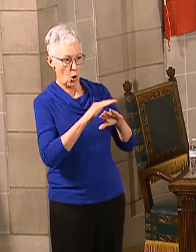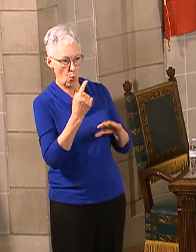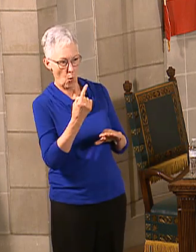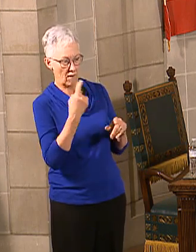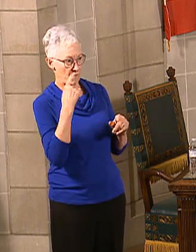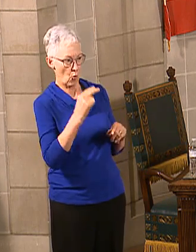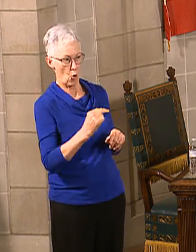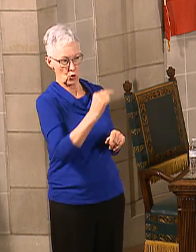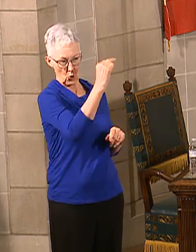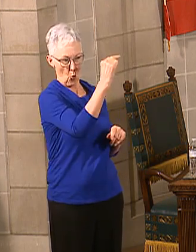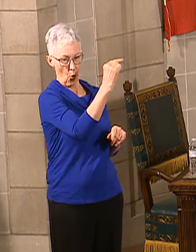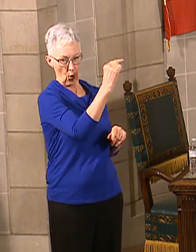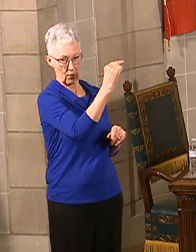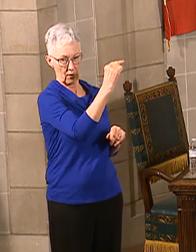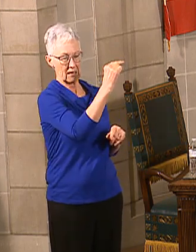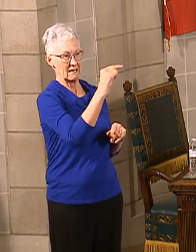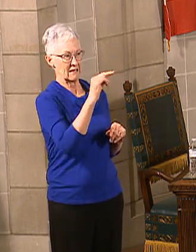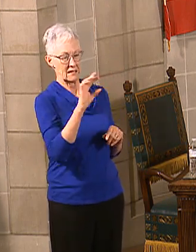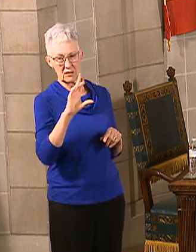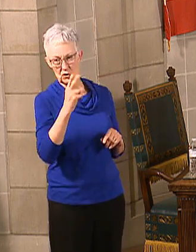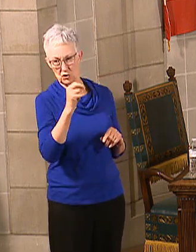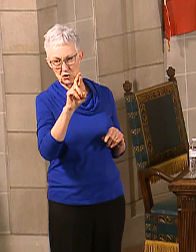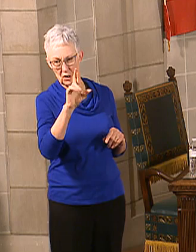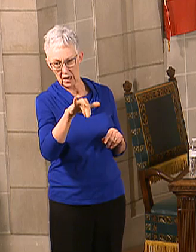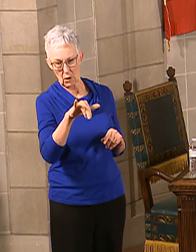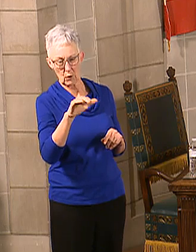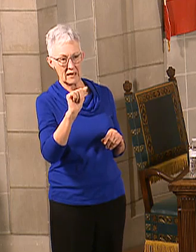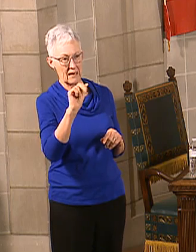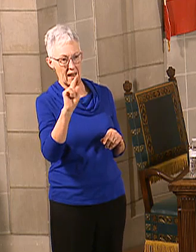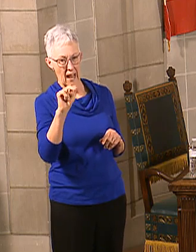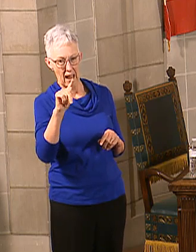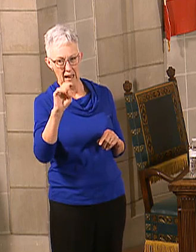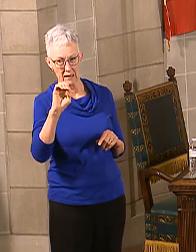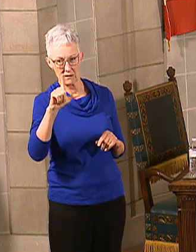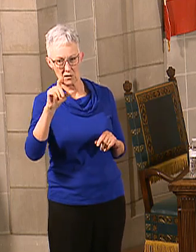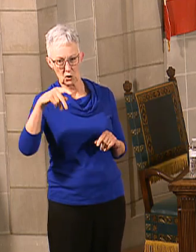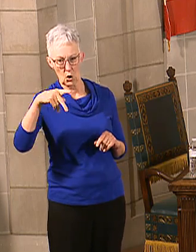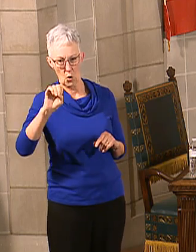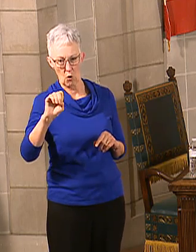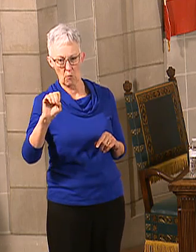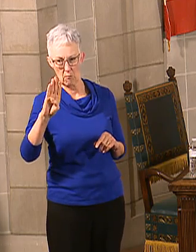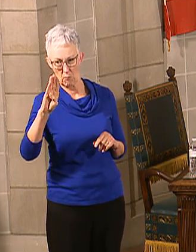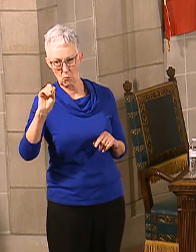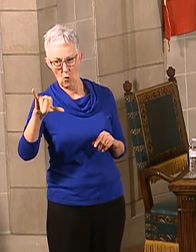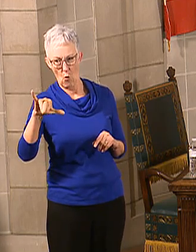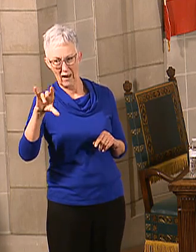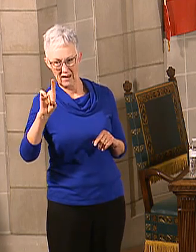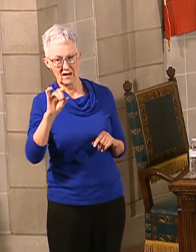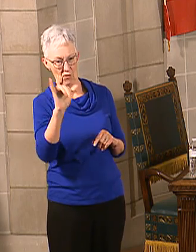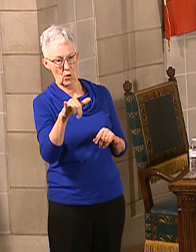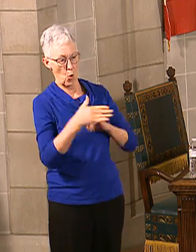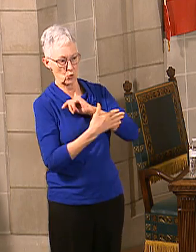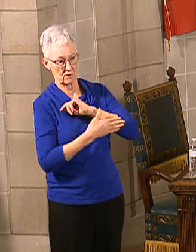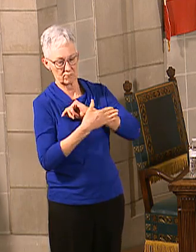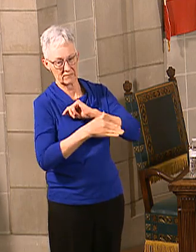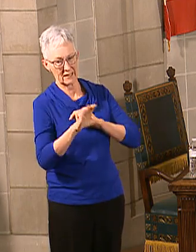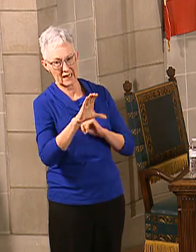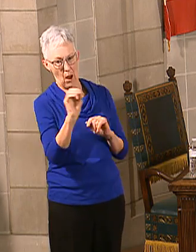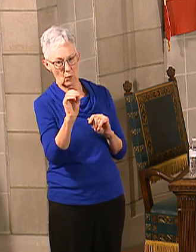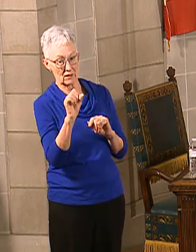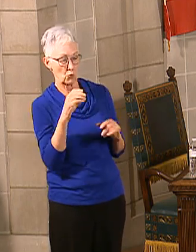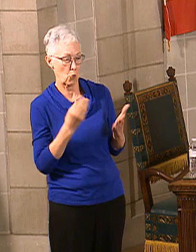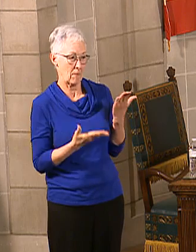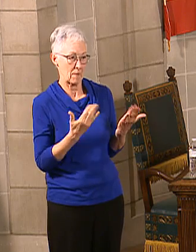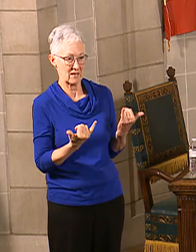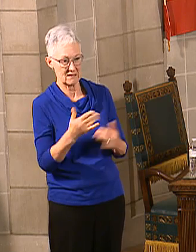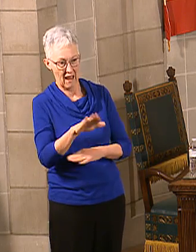the area of Cherry County, Antelope, Holt, Rock, Boyd, that kind of area, that part of Nebraska. So that is being worked on and will come out later this